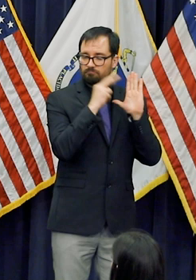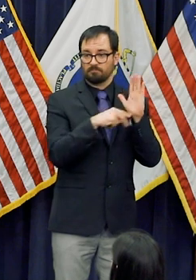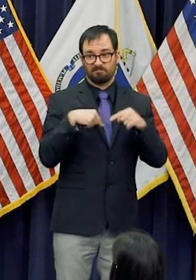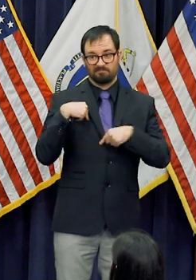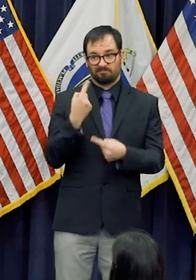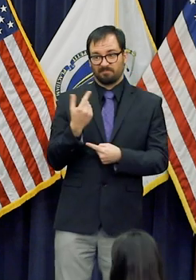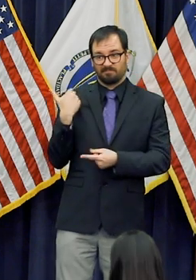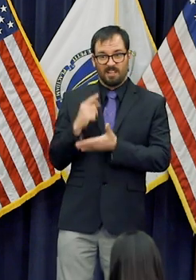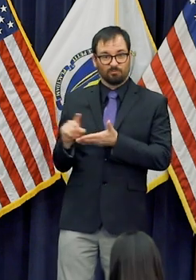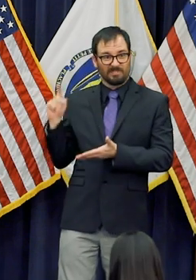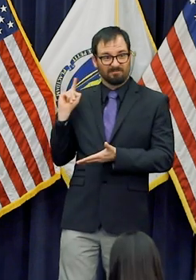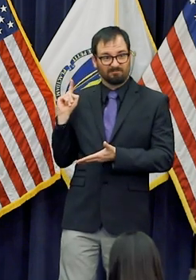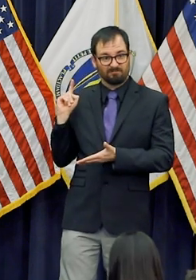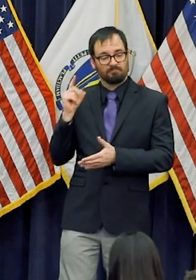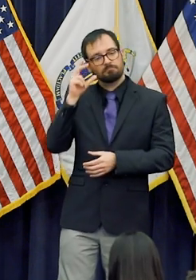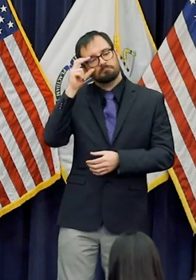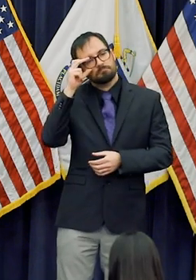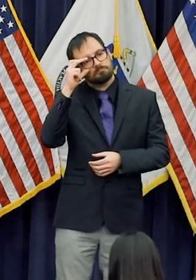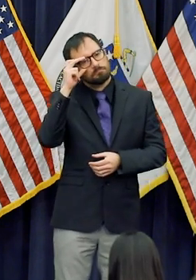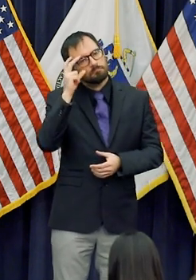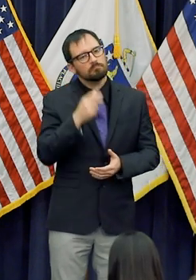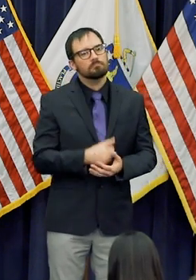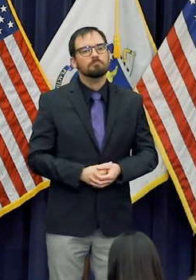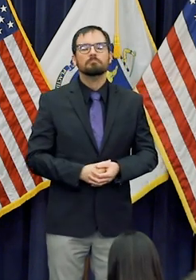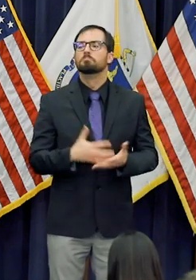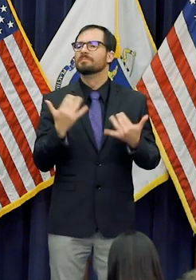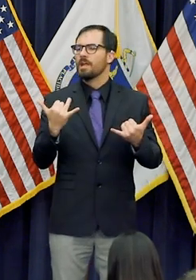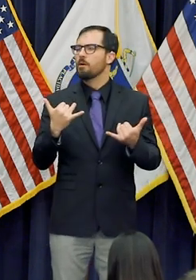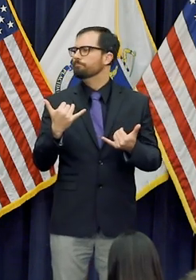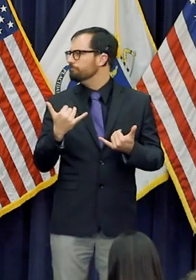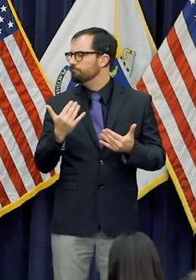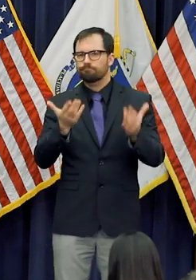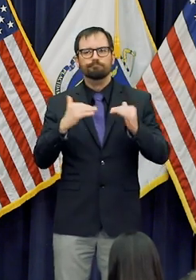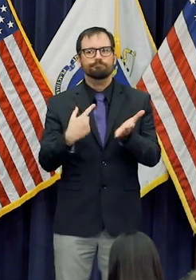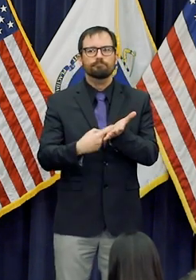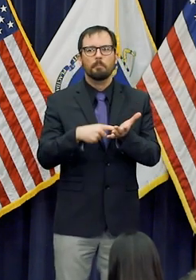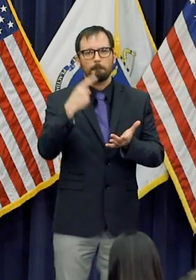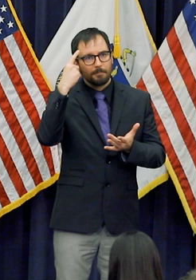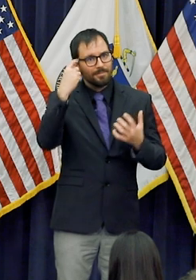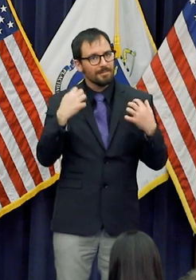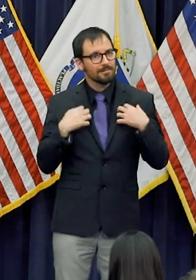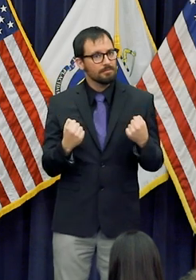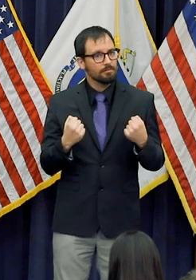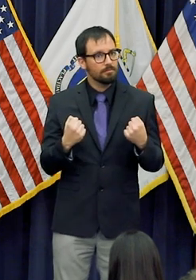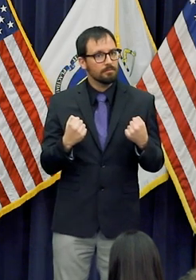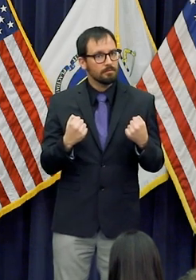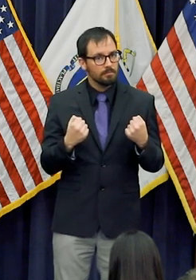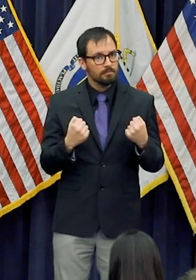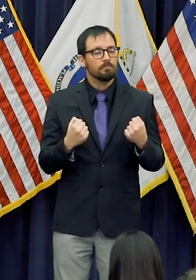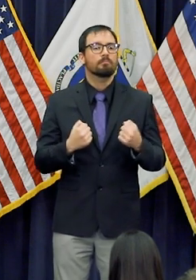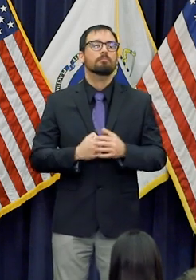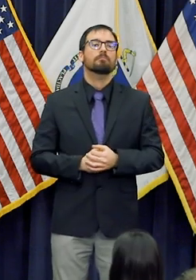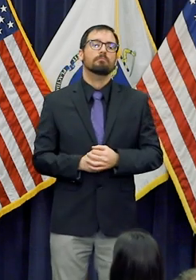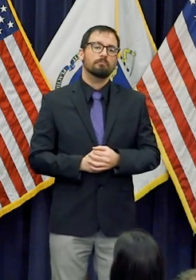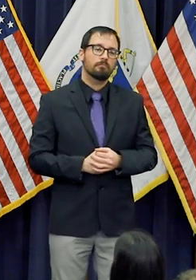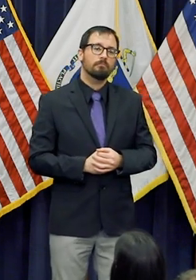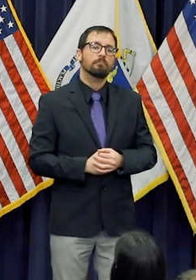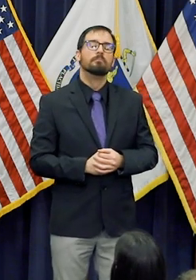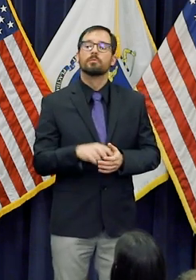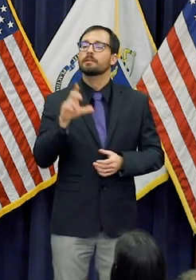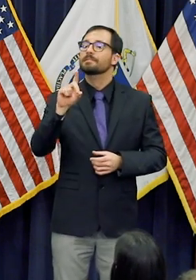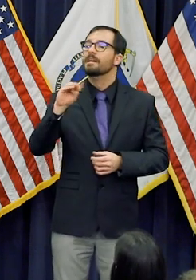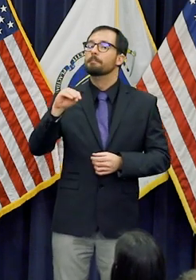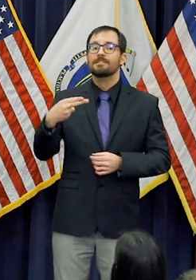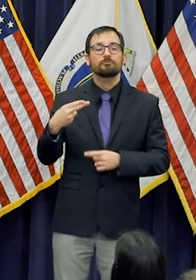I want to talk a little bit about mental health. As a former commissioner of mental health and as someone where mental illness